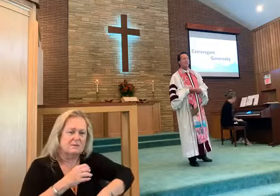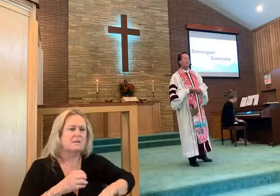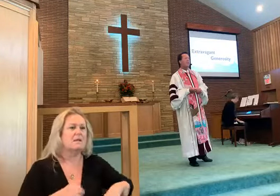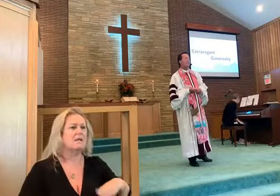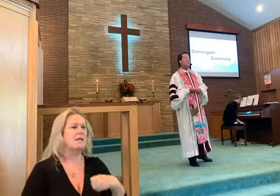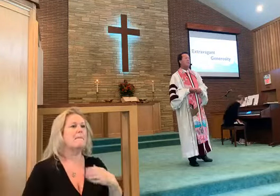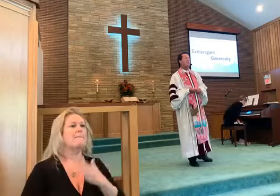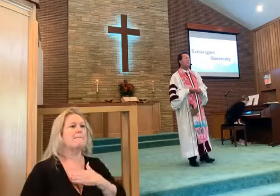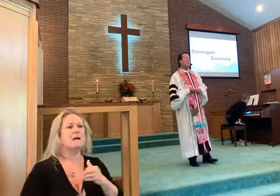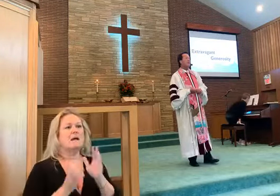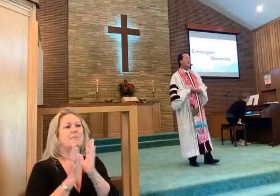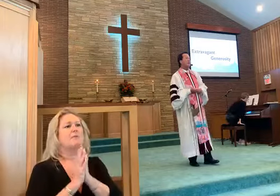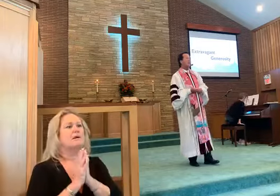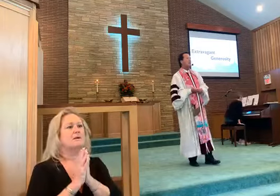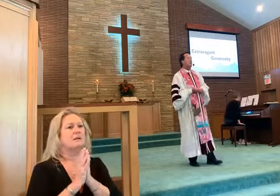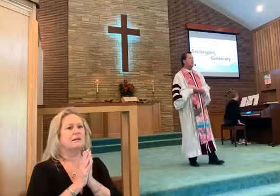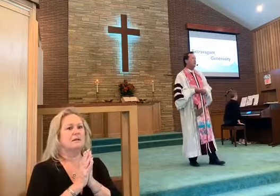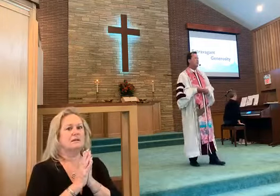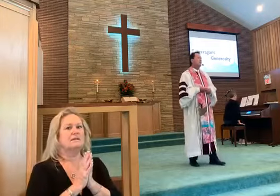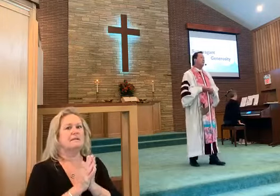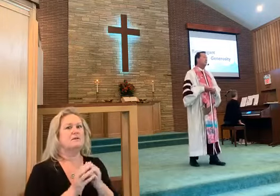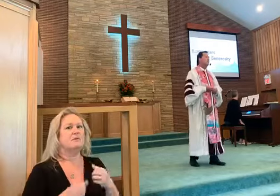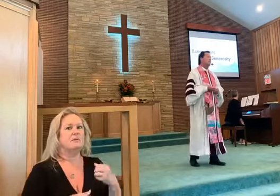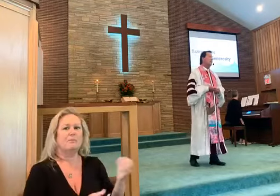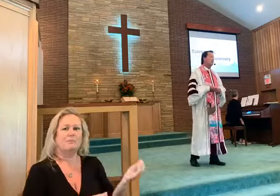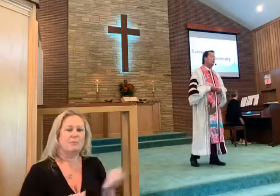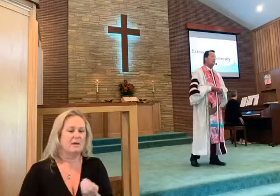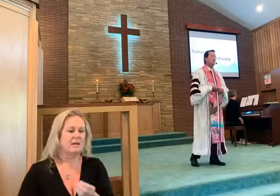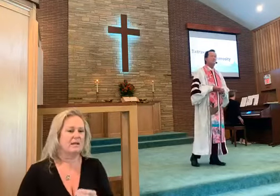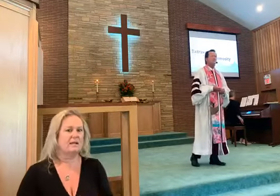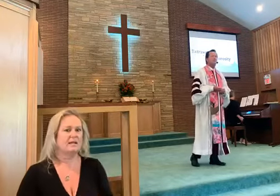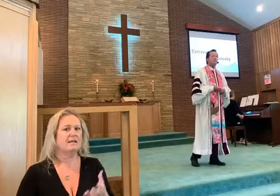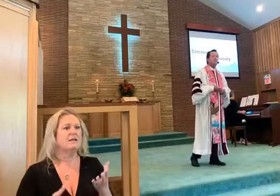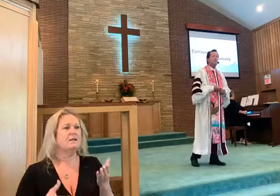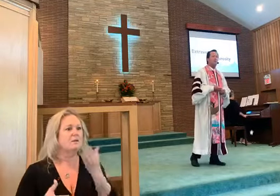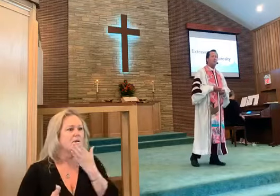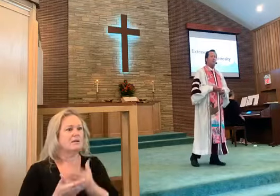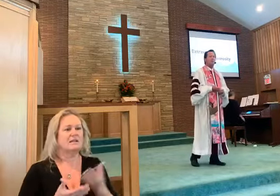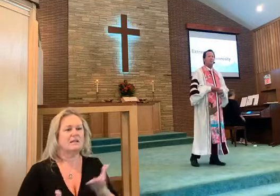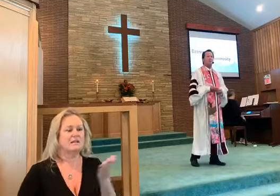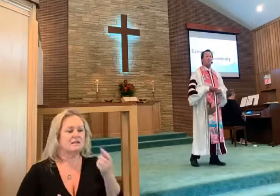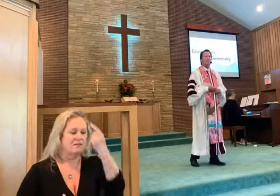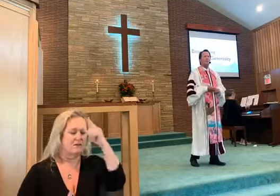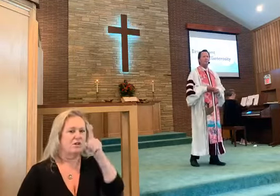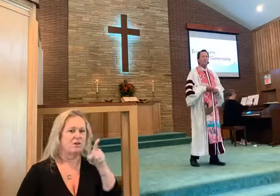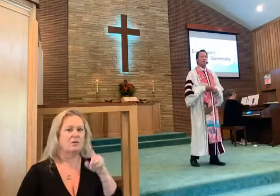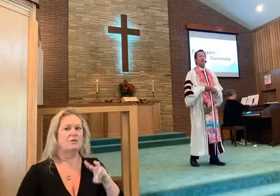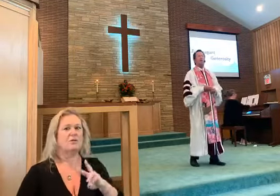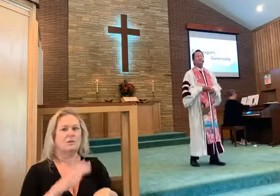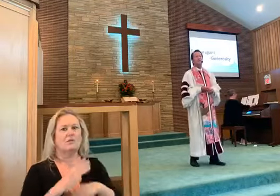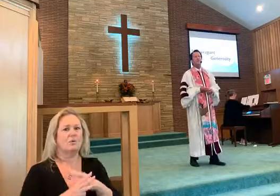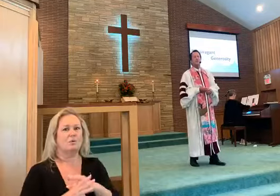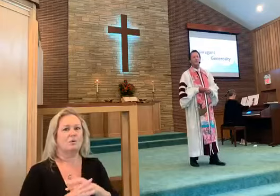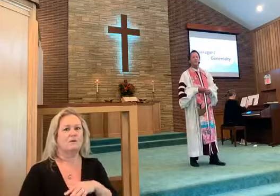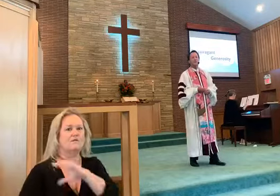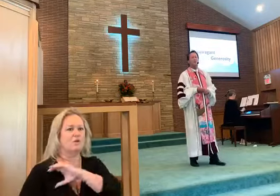And my prayer is it will bear fruit for you, for the world, for